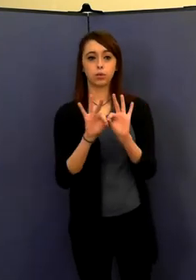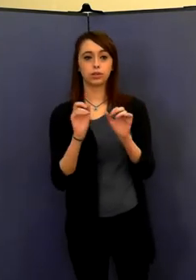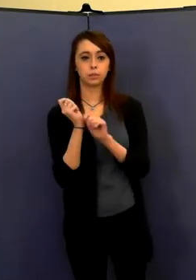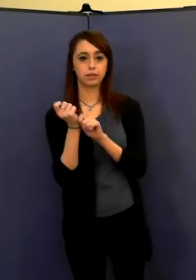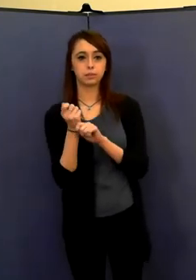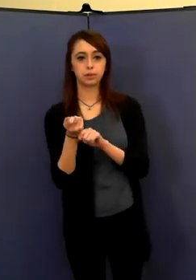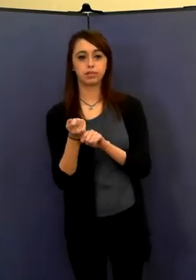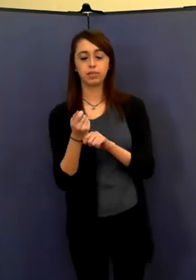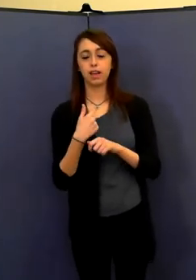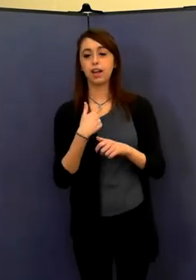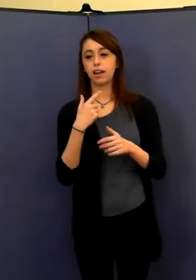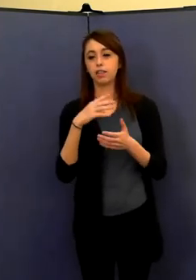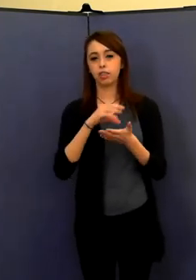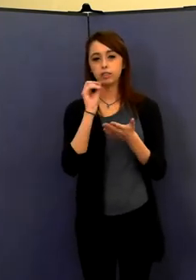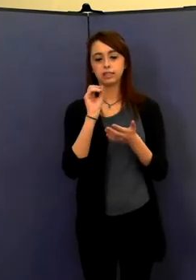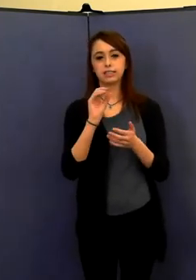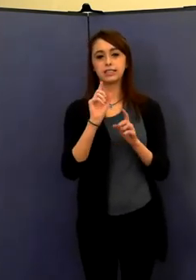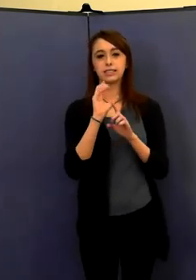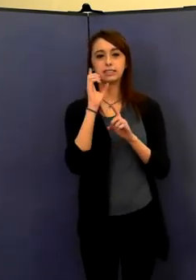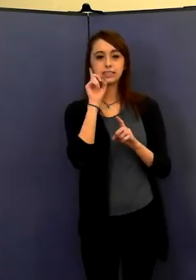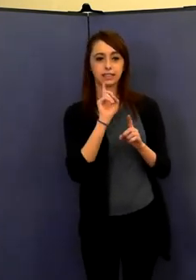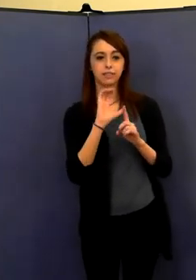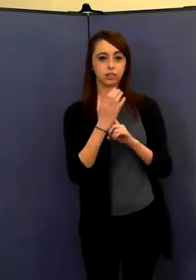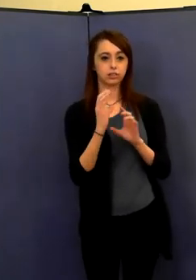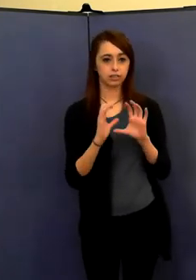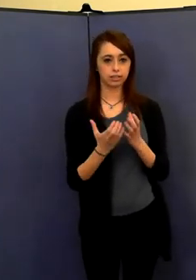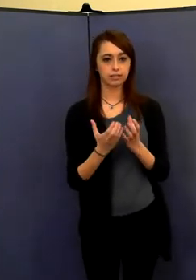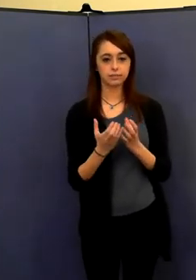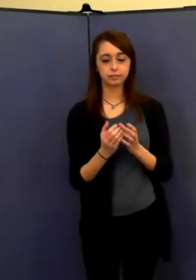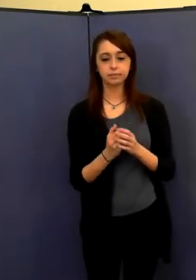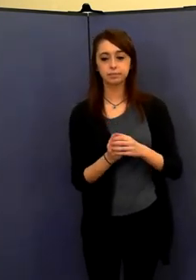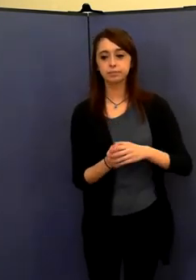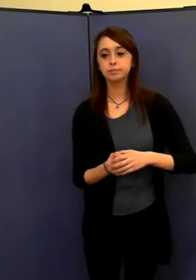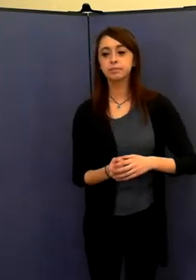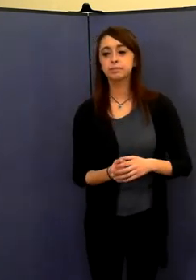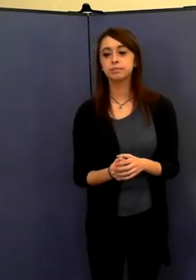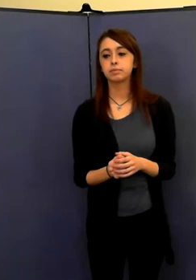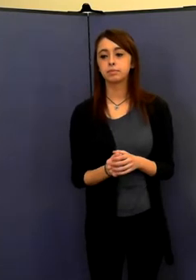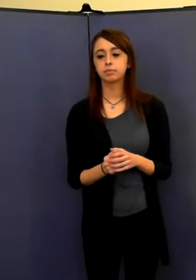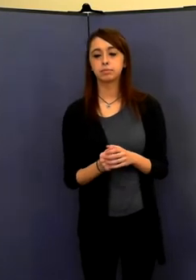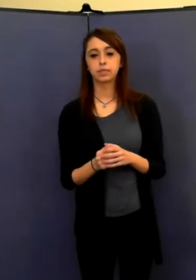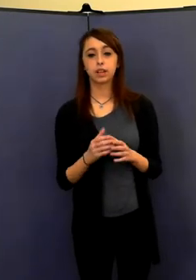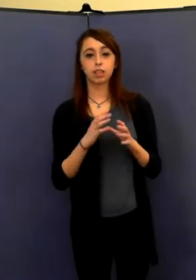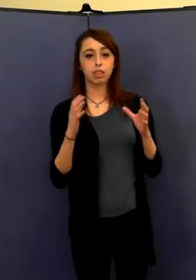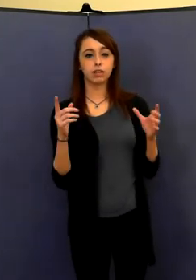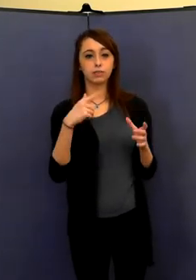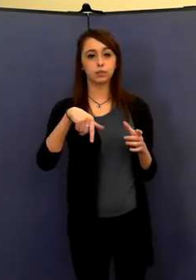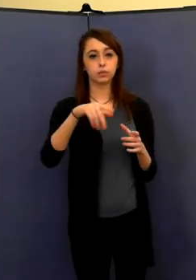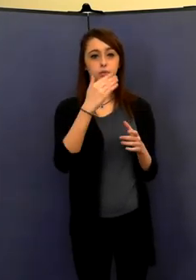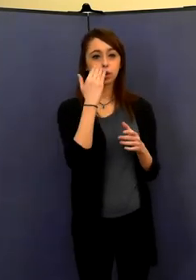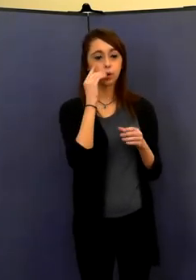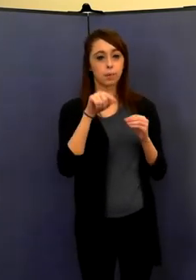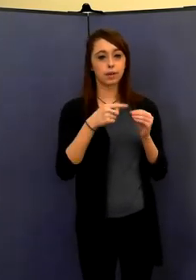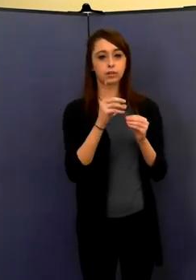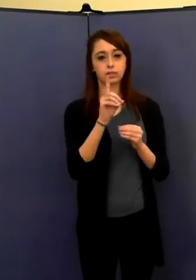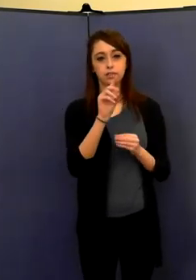was first done, a lot of you know about Dummy Hoy, Edward Dummy Hoy. He